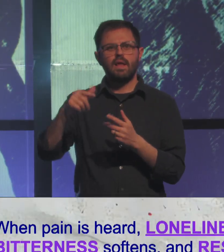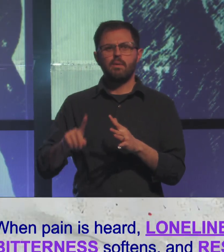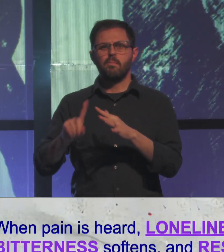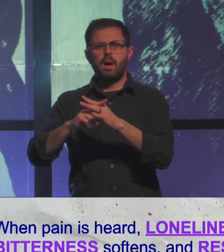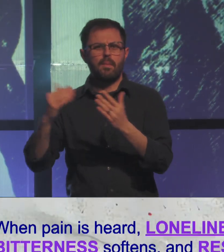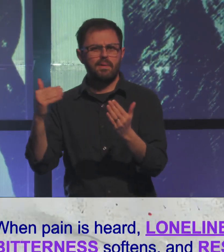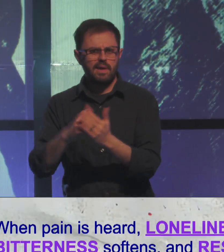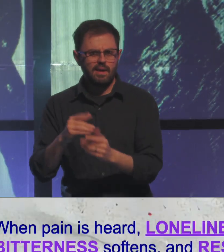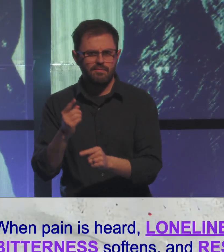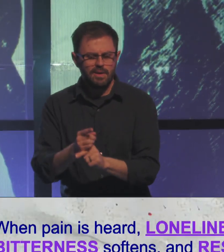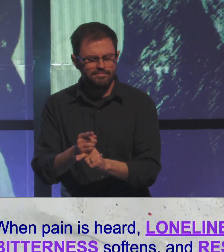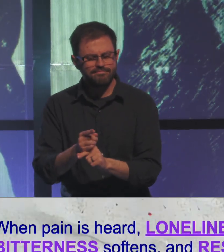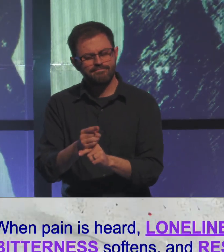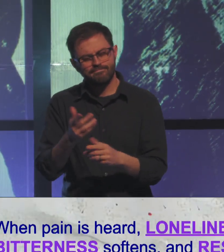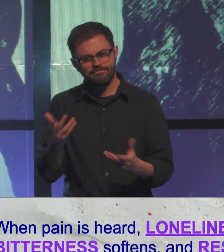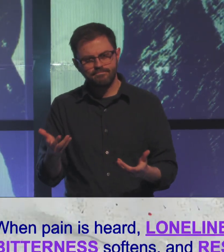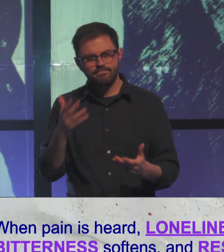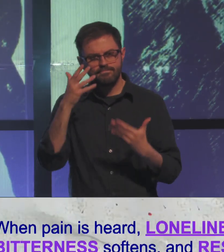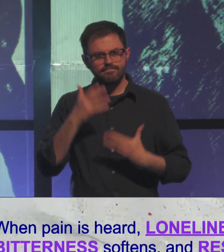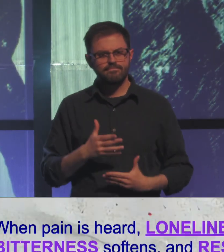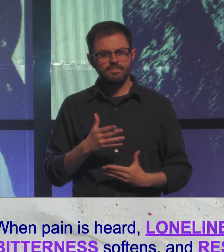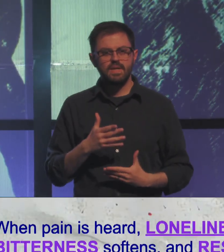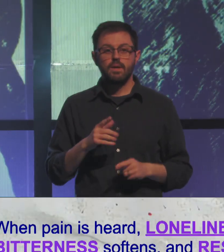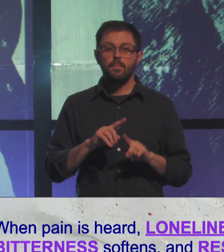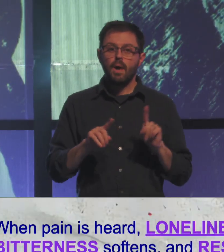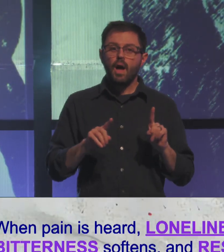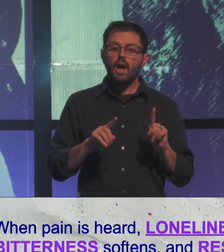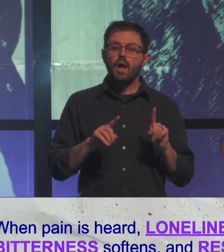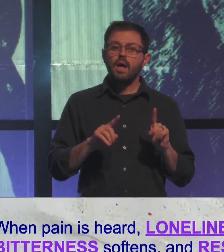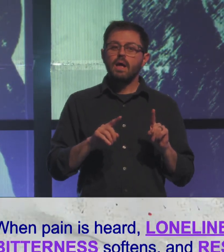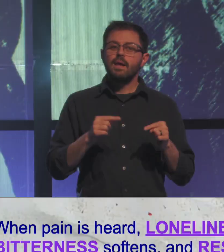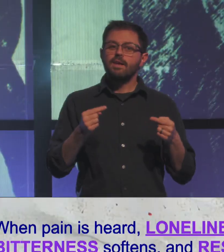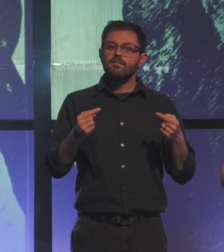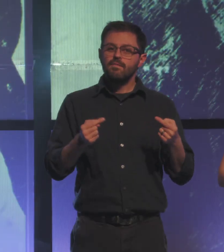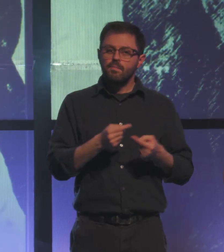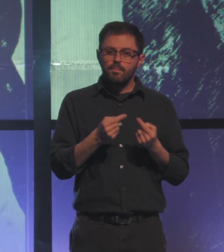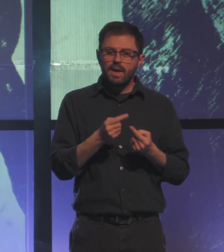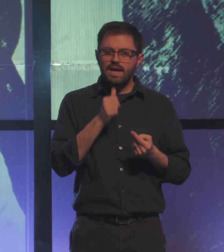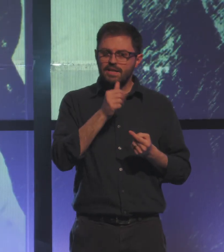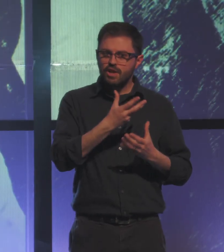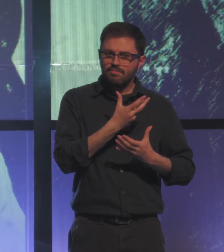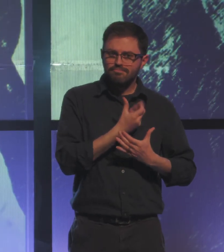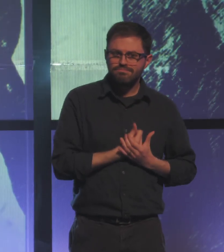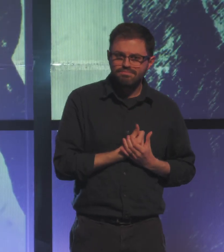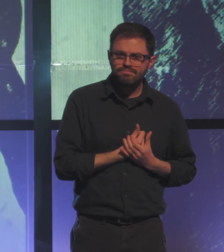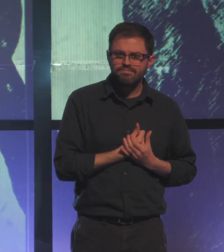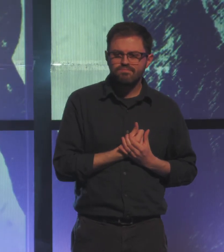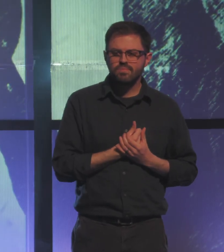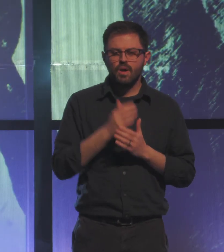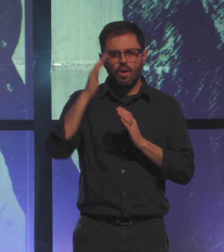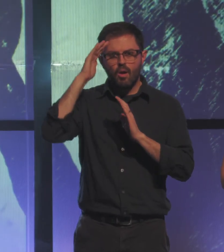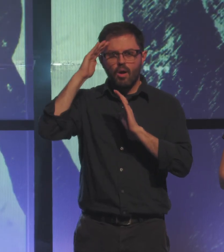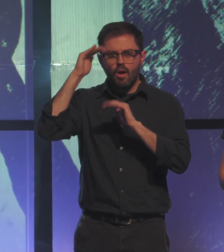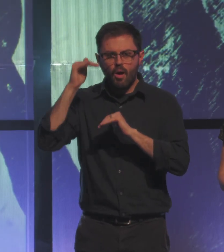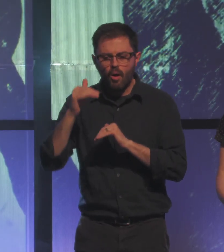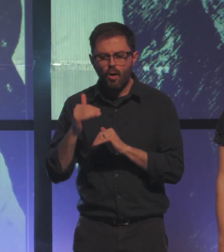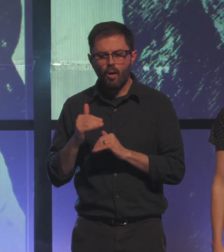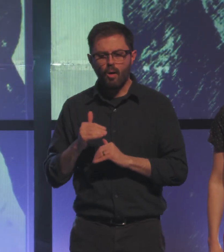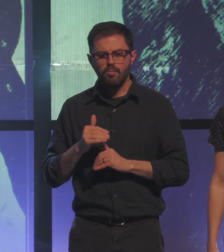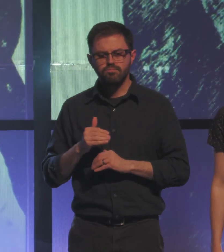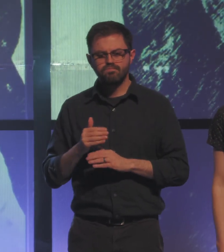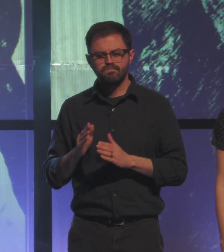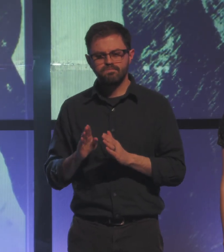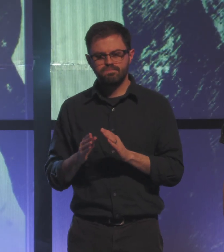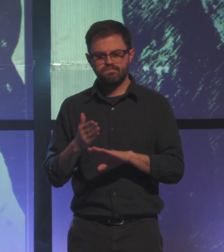But because pain is no longer silenced, hope begins to build. And so what is